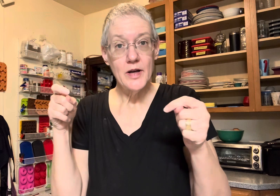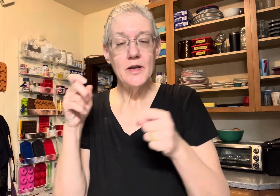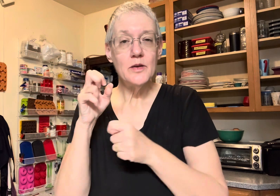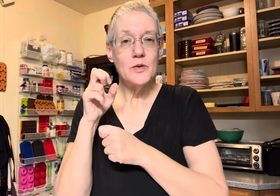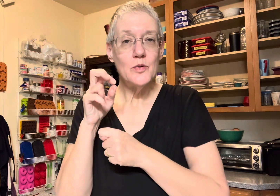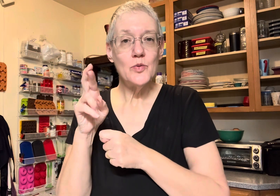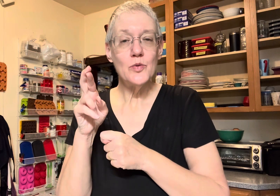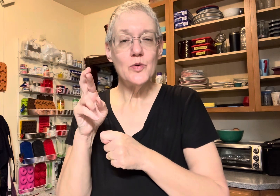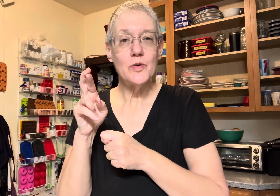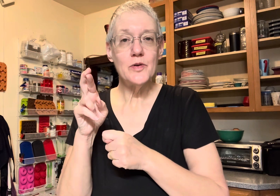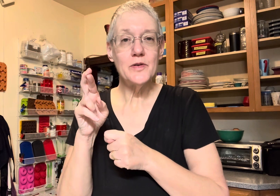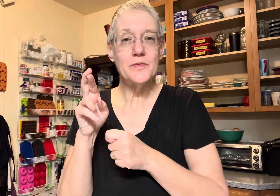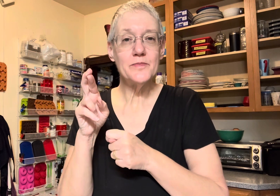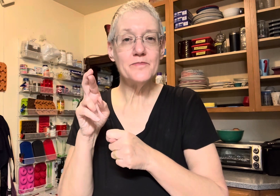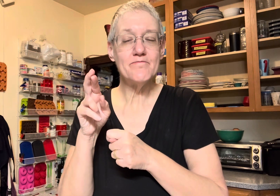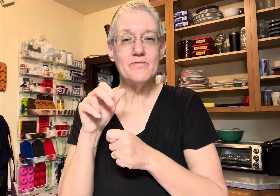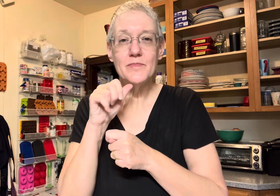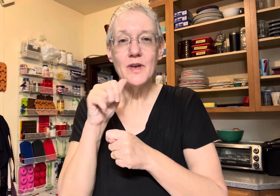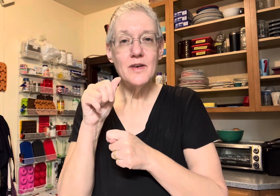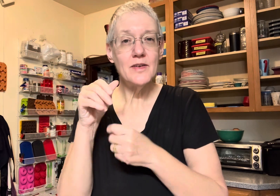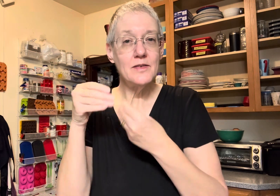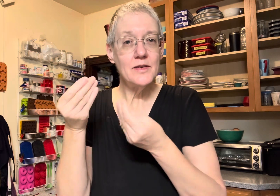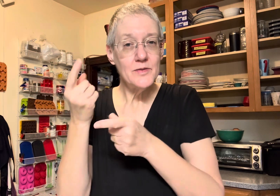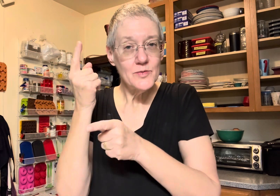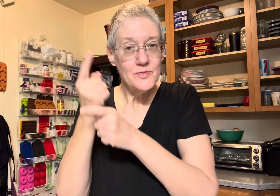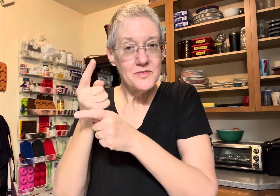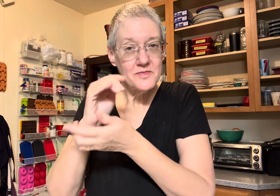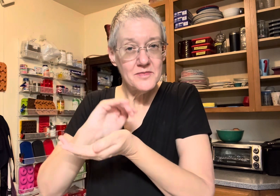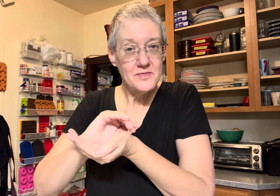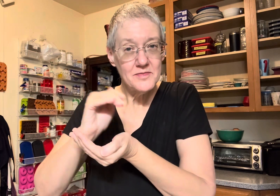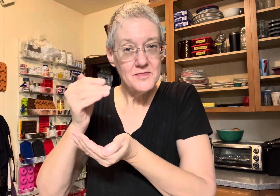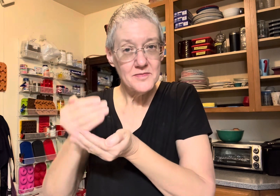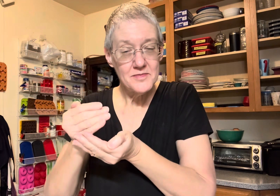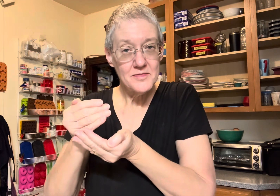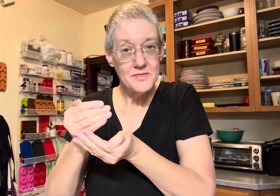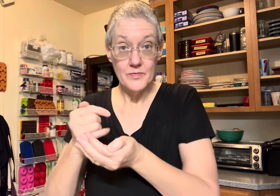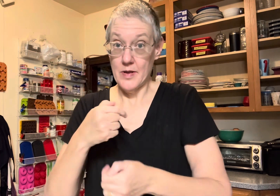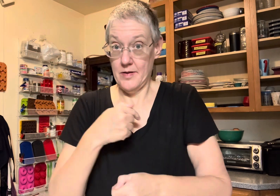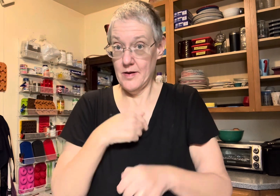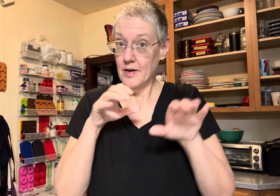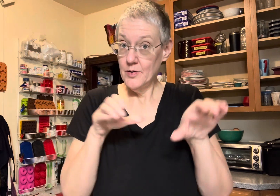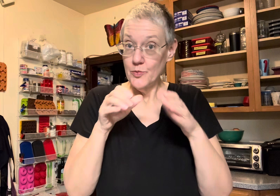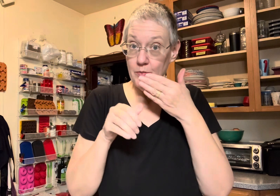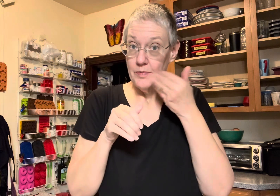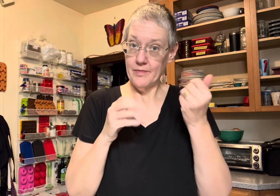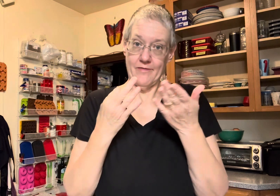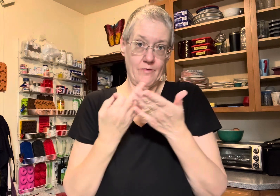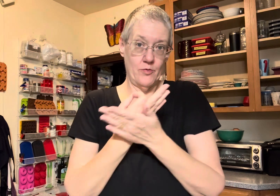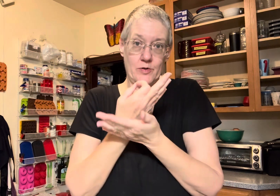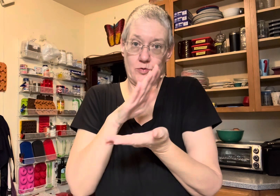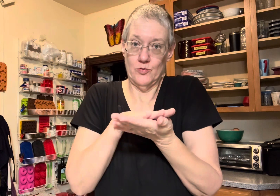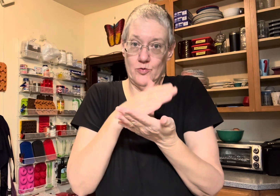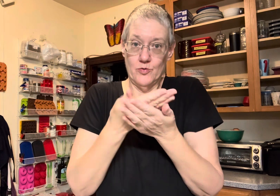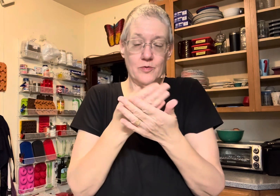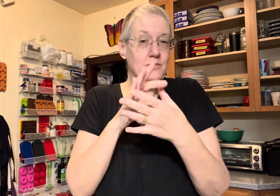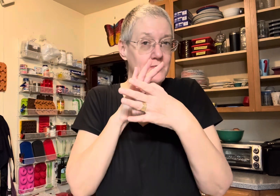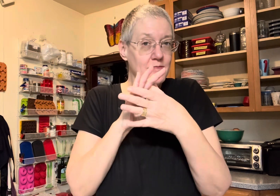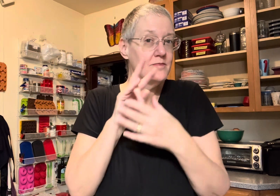size. I do best on my keto diet with fresh cooked meat and vegetable meals every